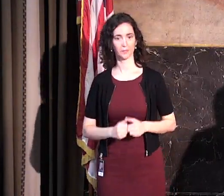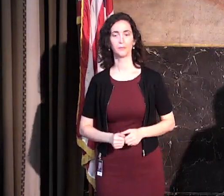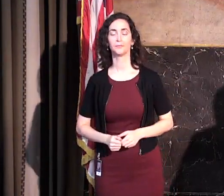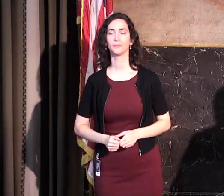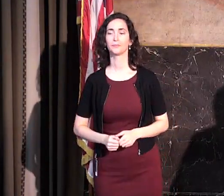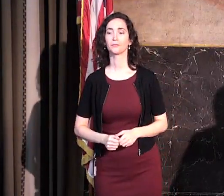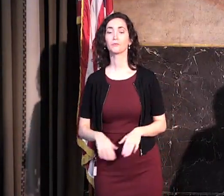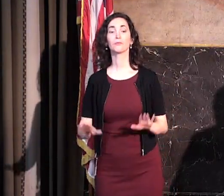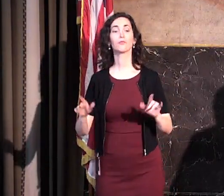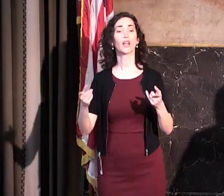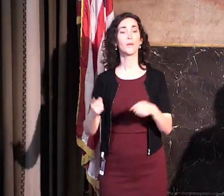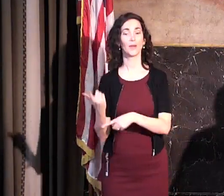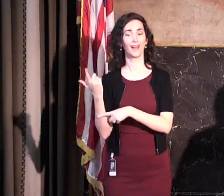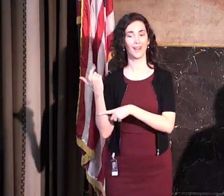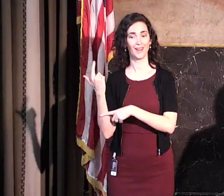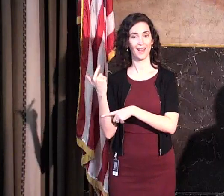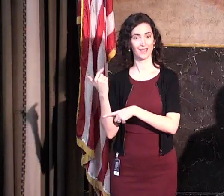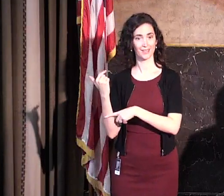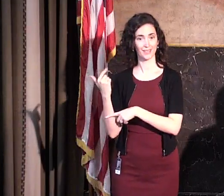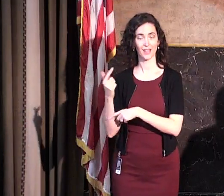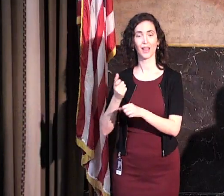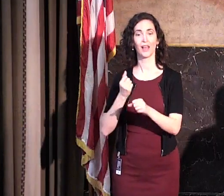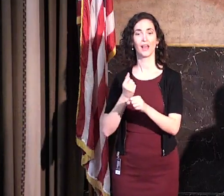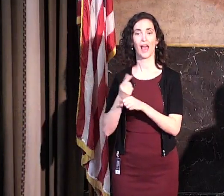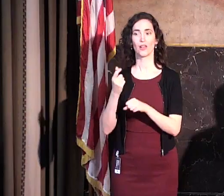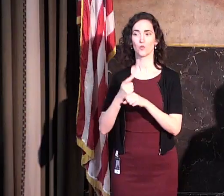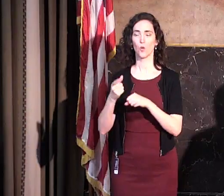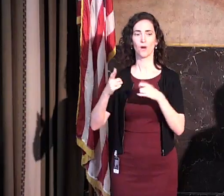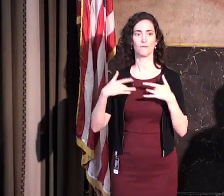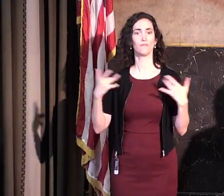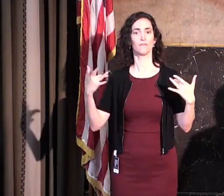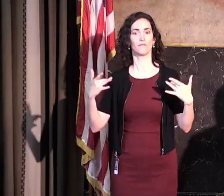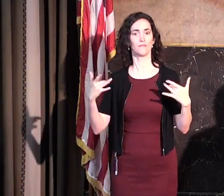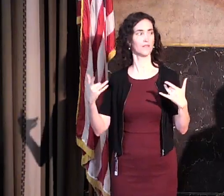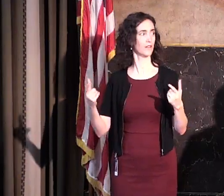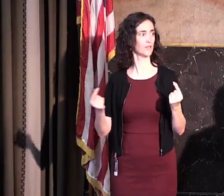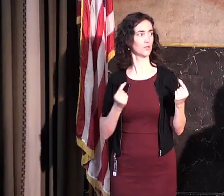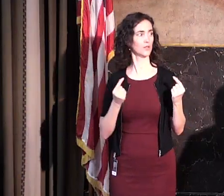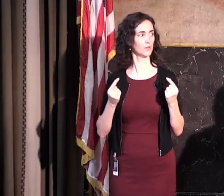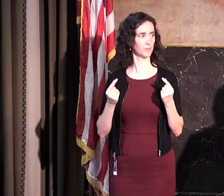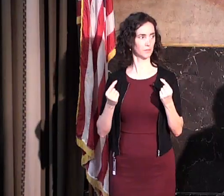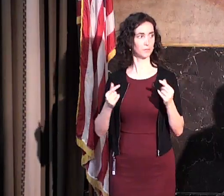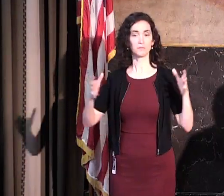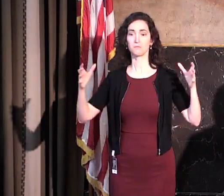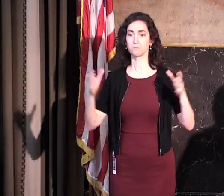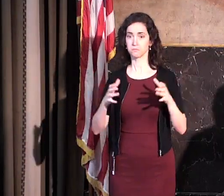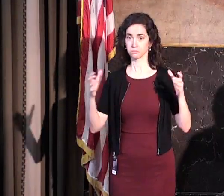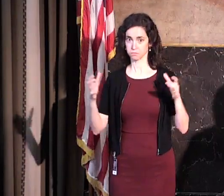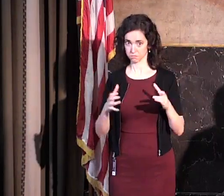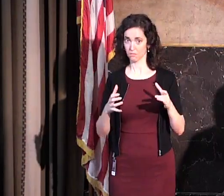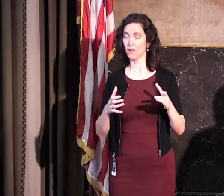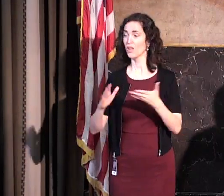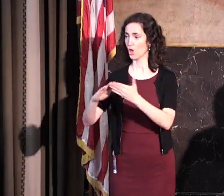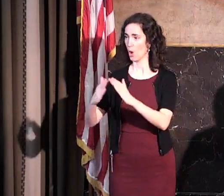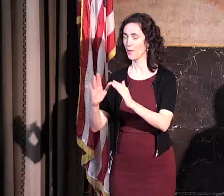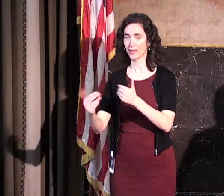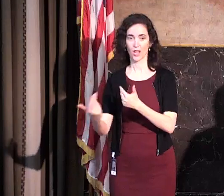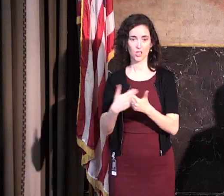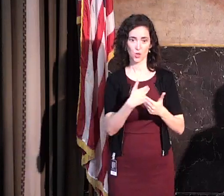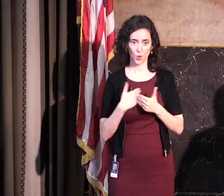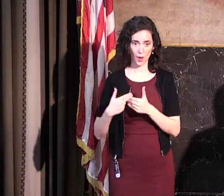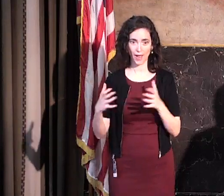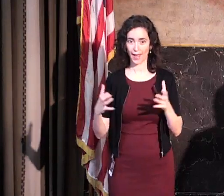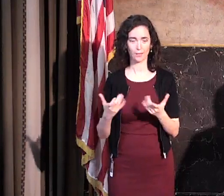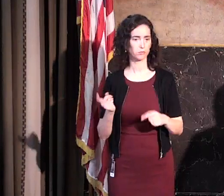Last year, we were not able to host our annual powwow. This powwow is a chance for the community to come together and to be